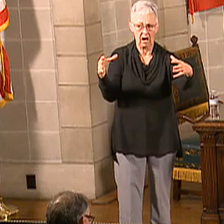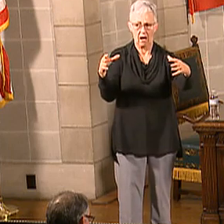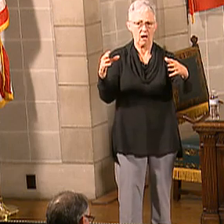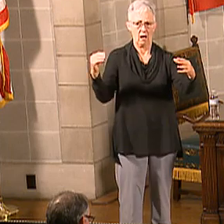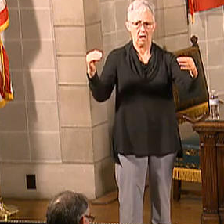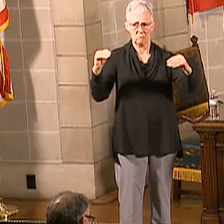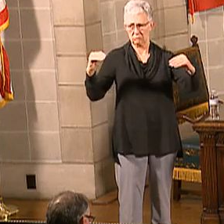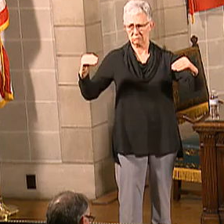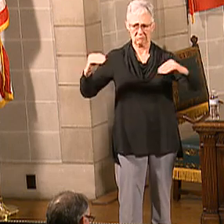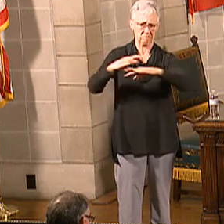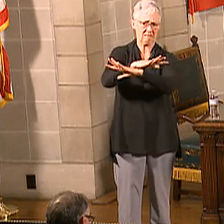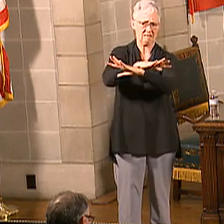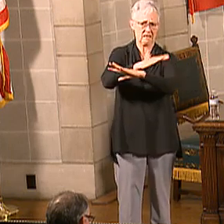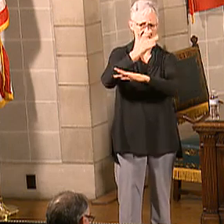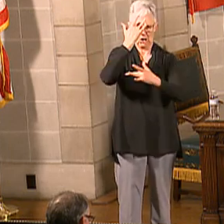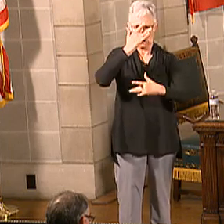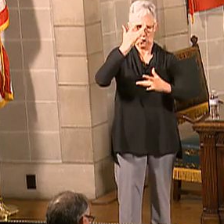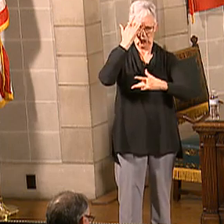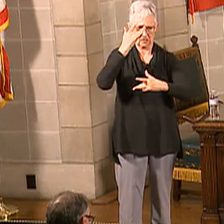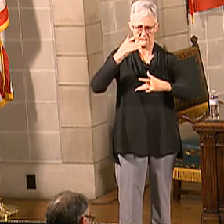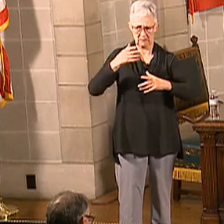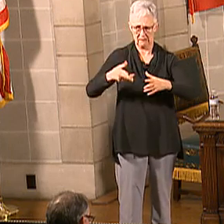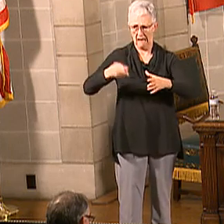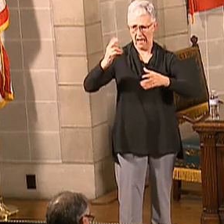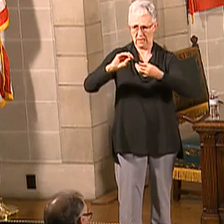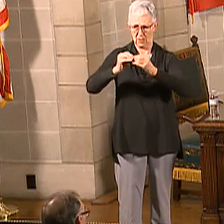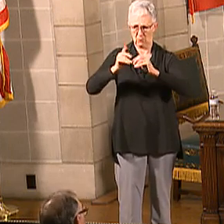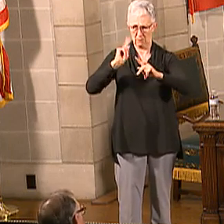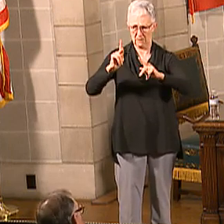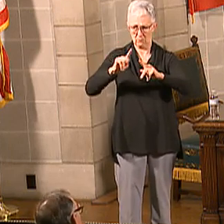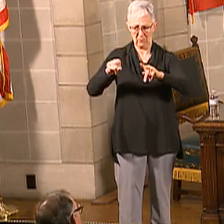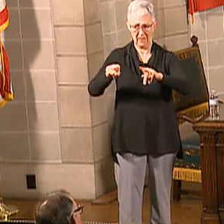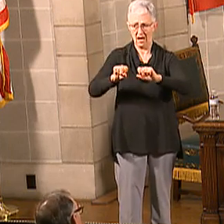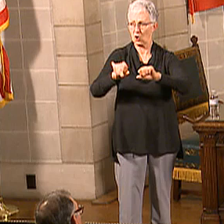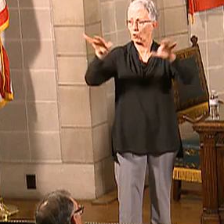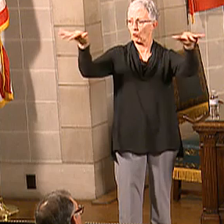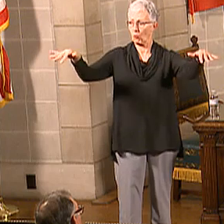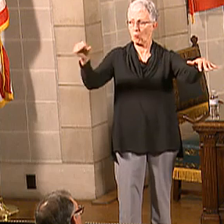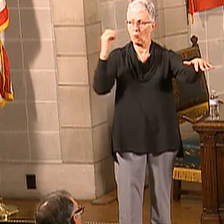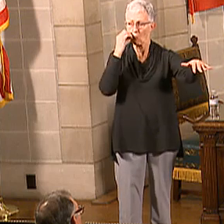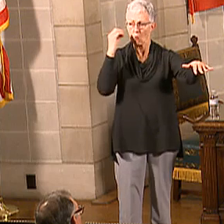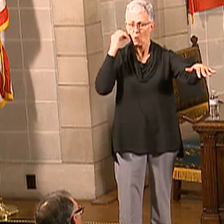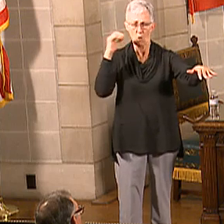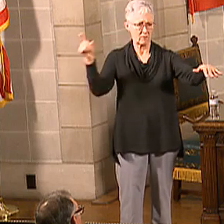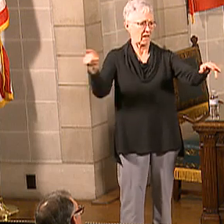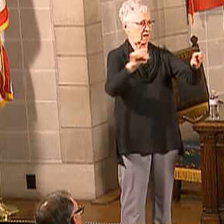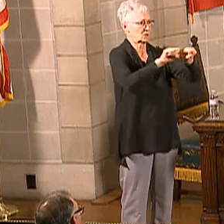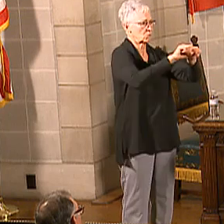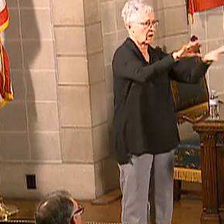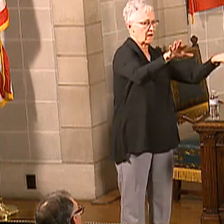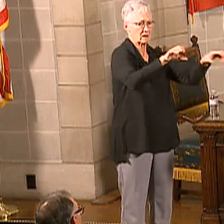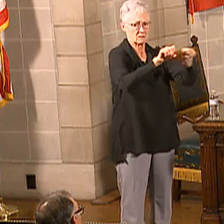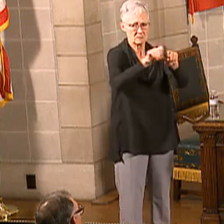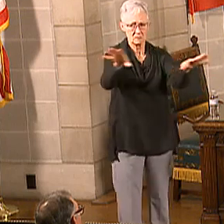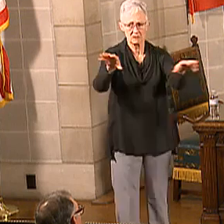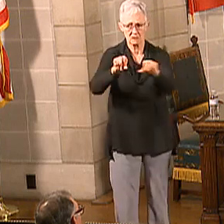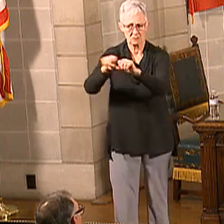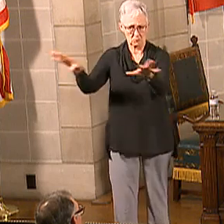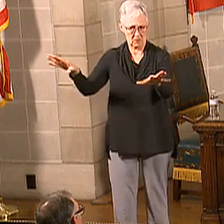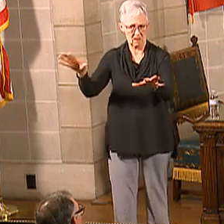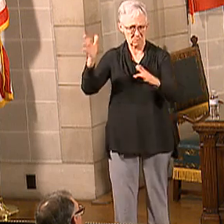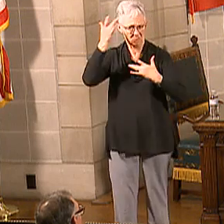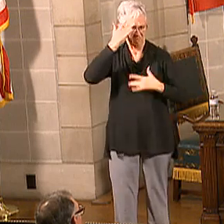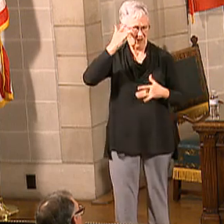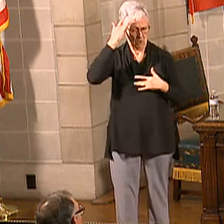plan limits the number of people getting together. We put together this plan on, well, we got briefed on the virus